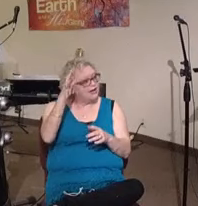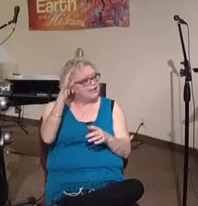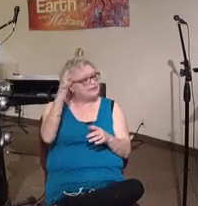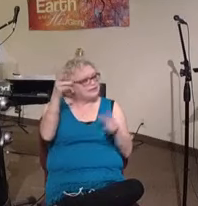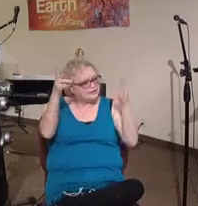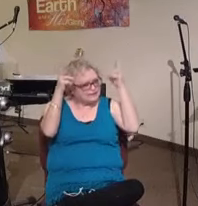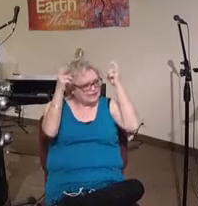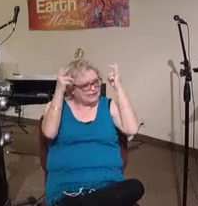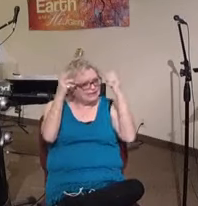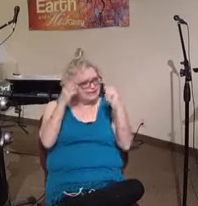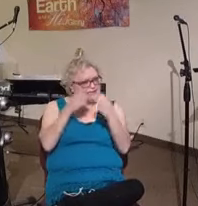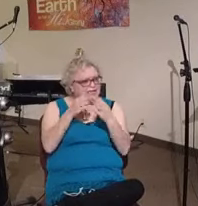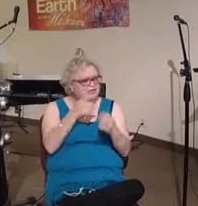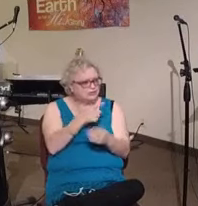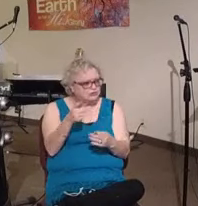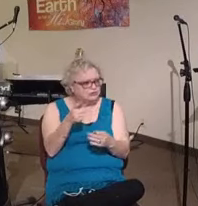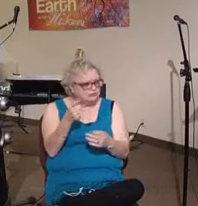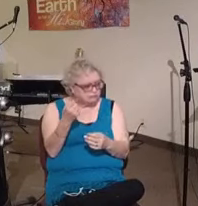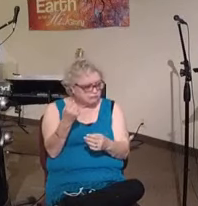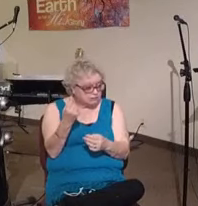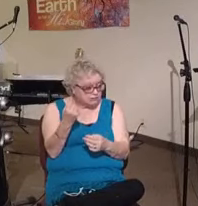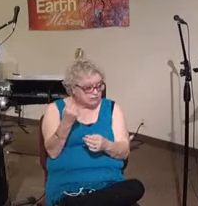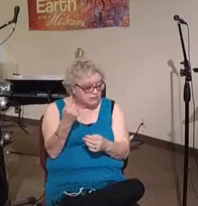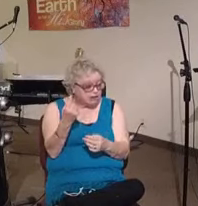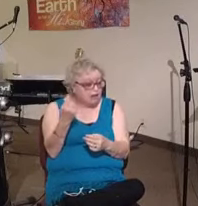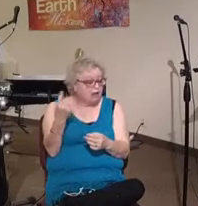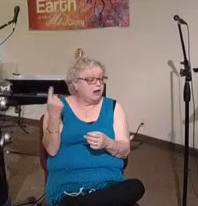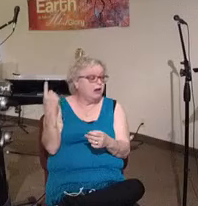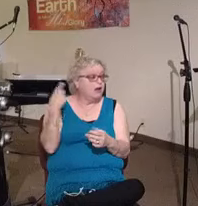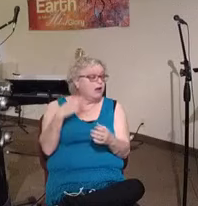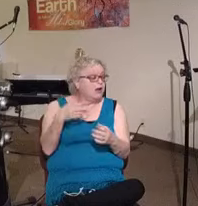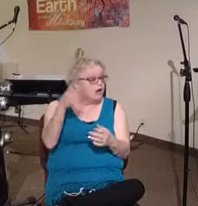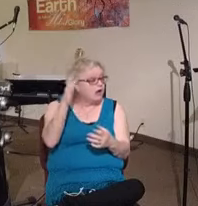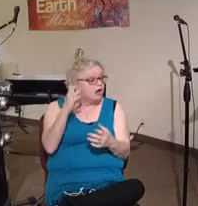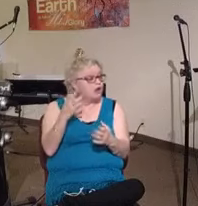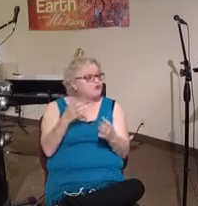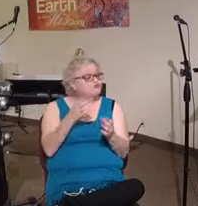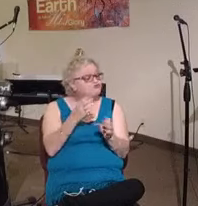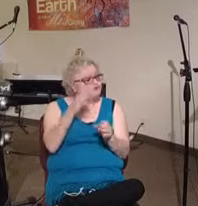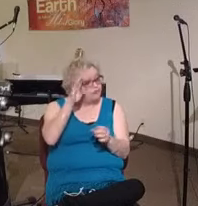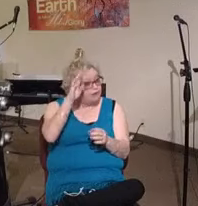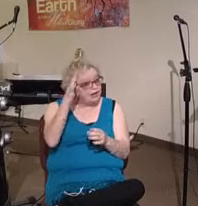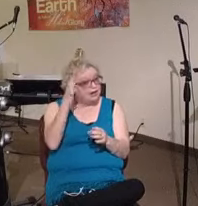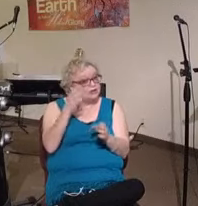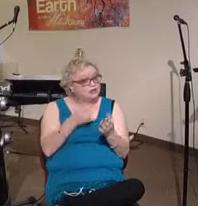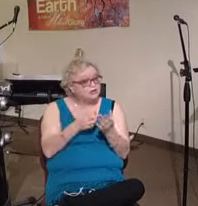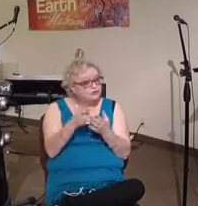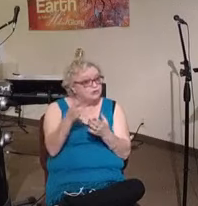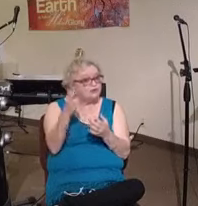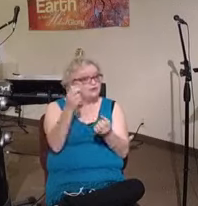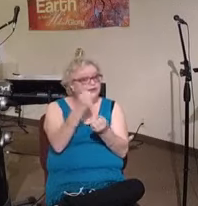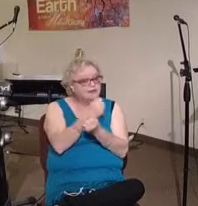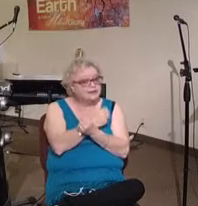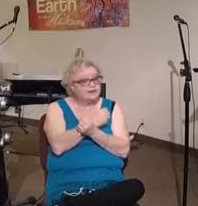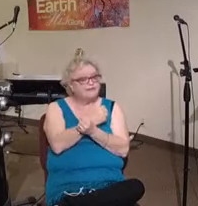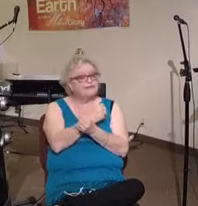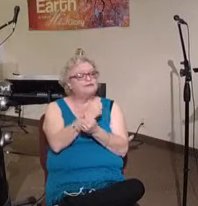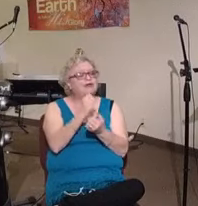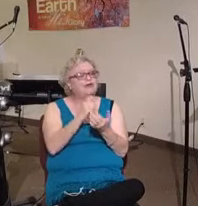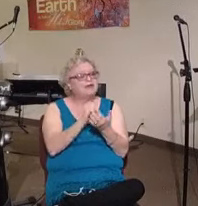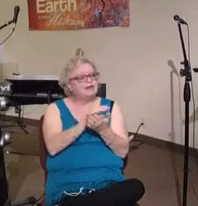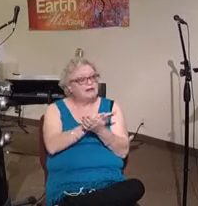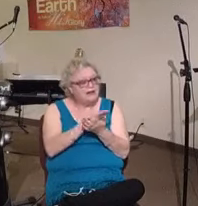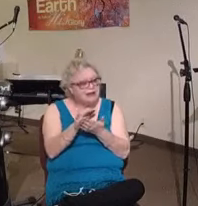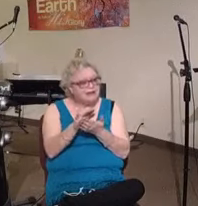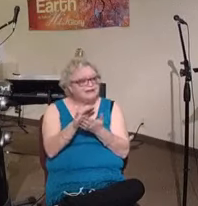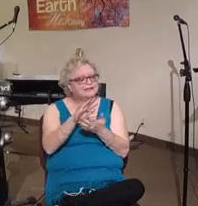against you. Are you getting that? God created truth and love and peace and kindness, and so Satan is against